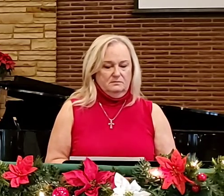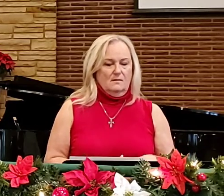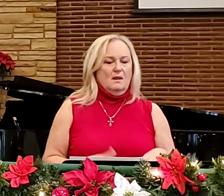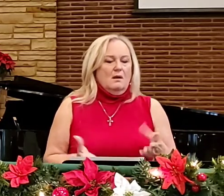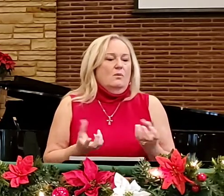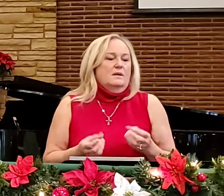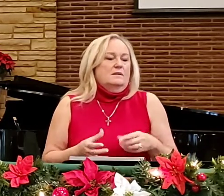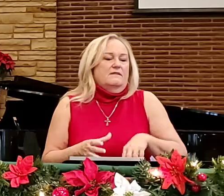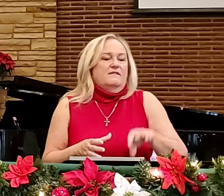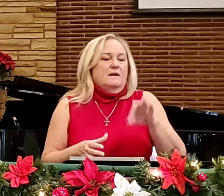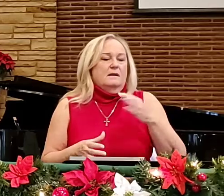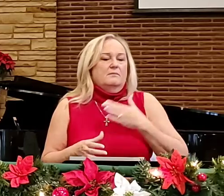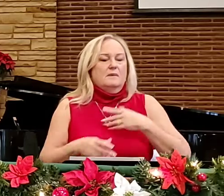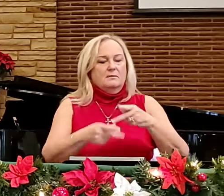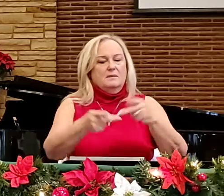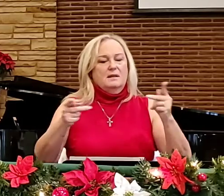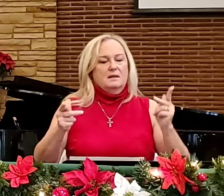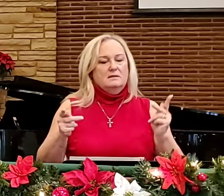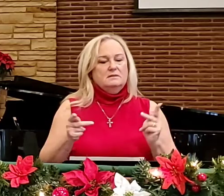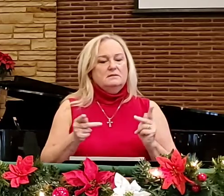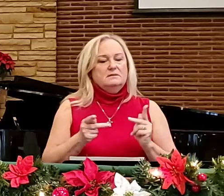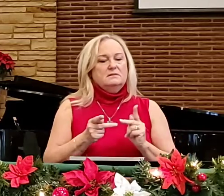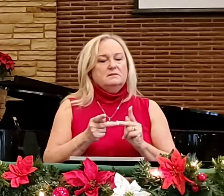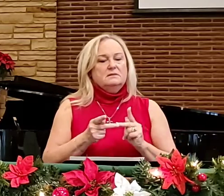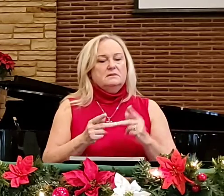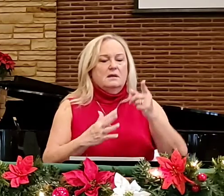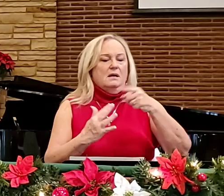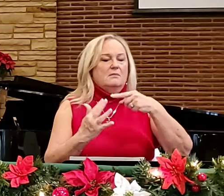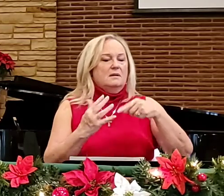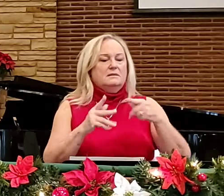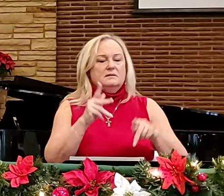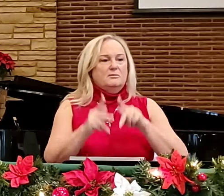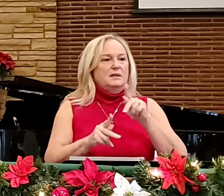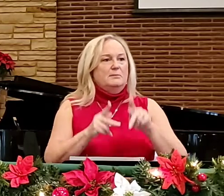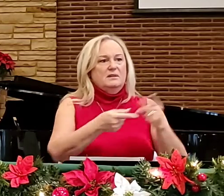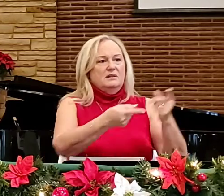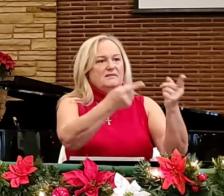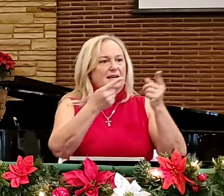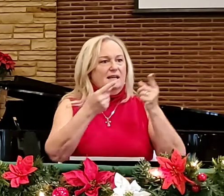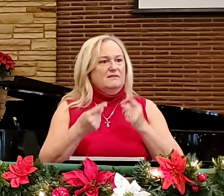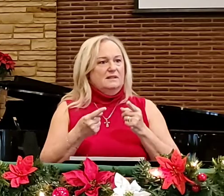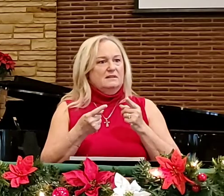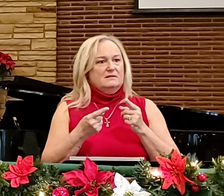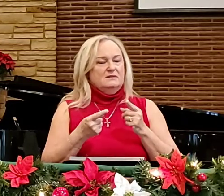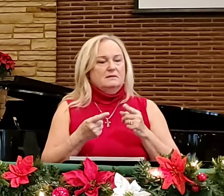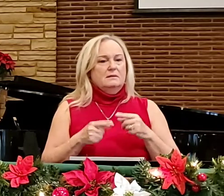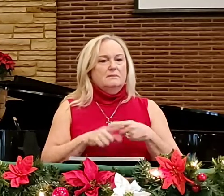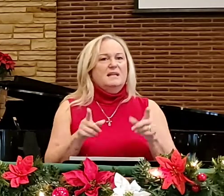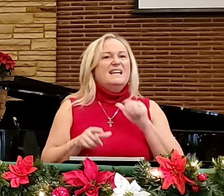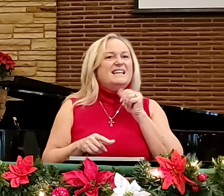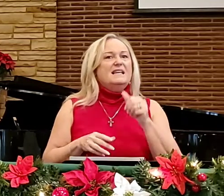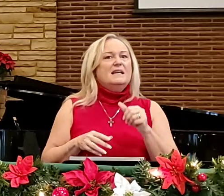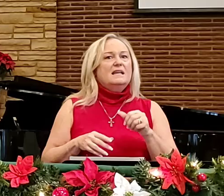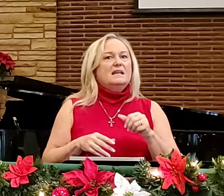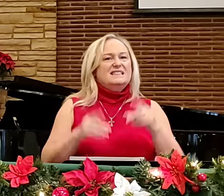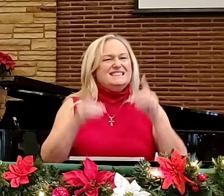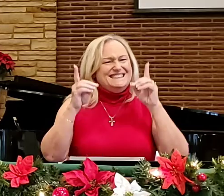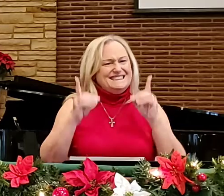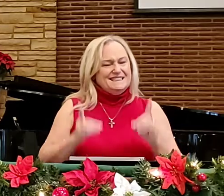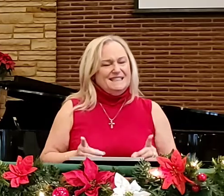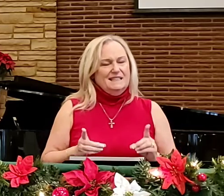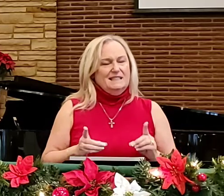I want to find my place amongst the people of Advent, but I can't quite